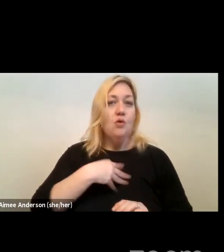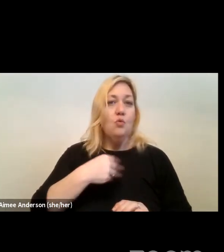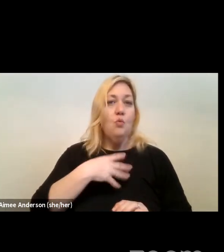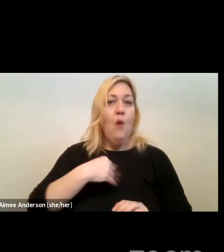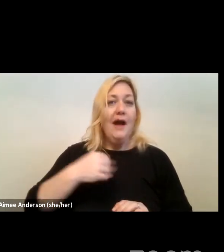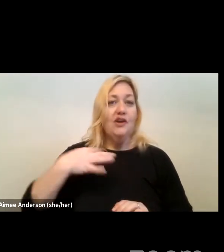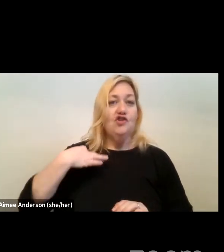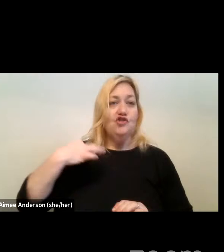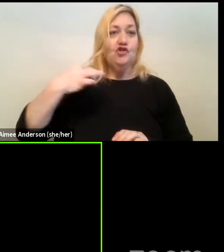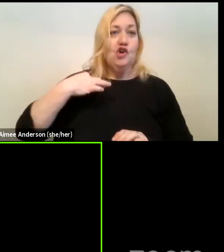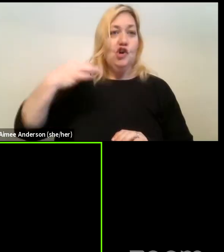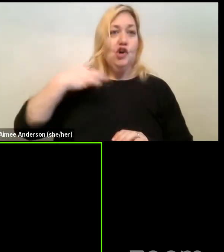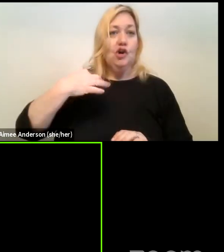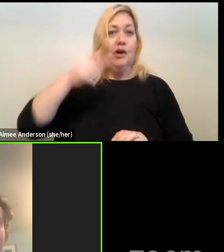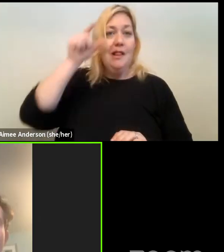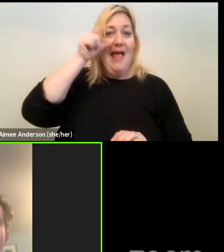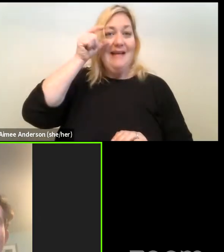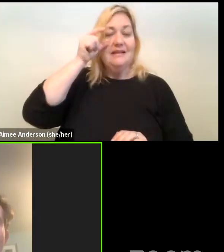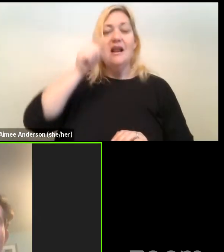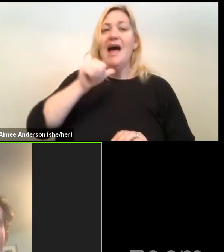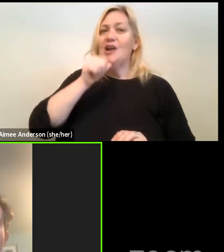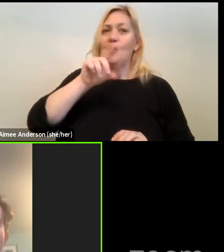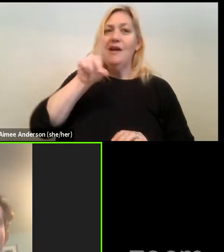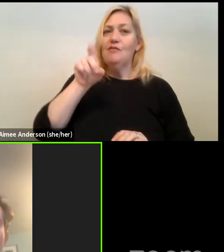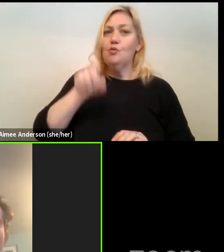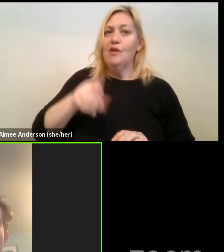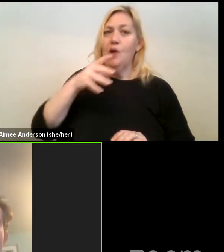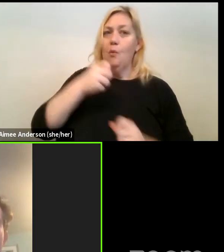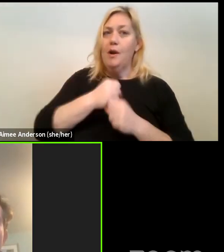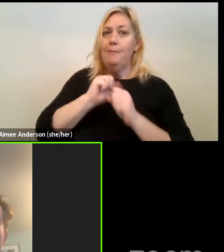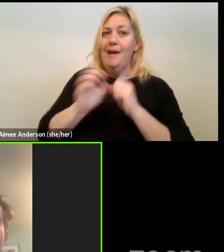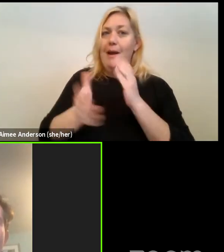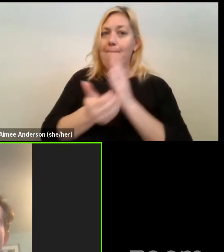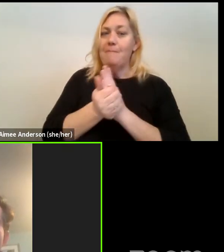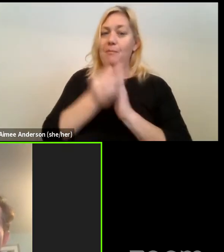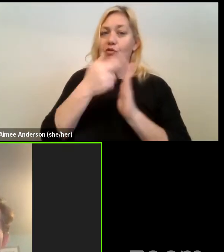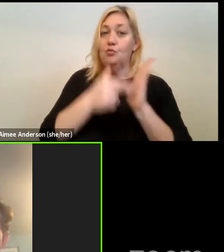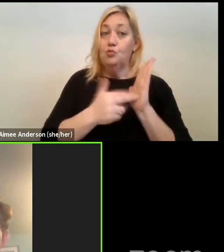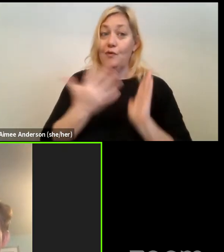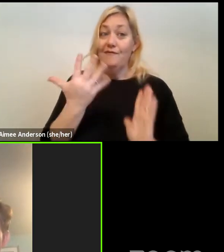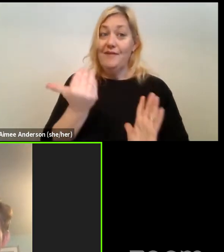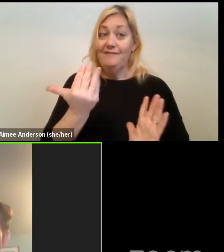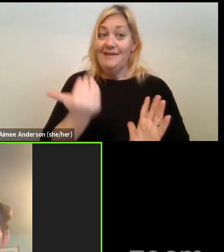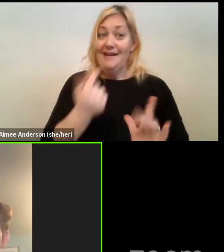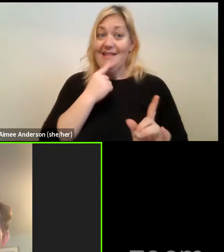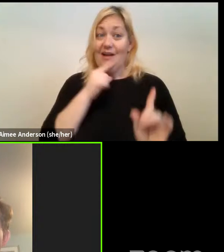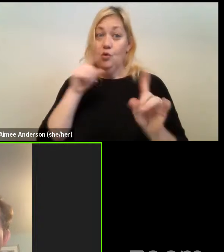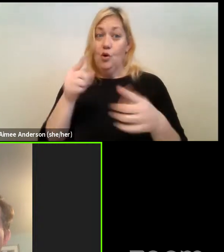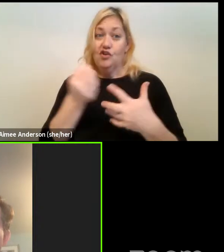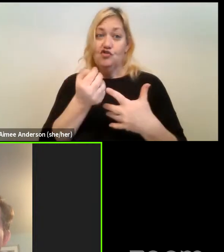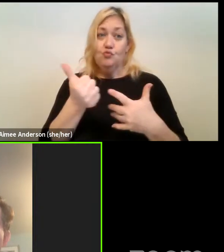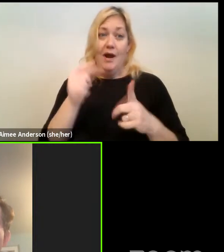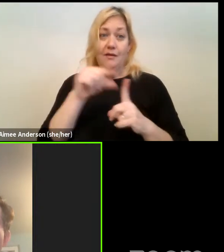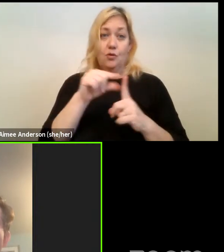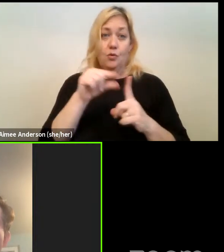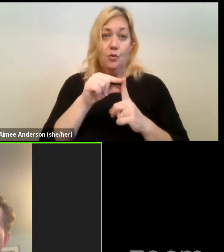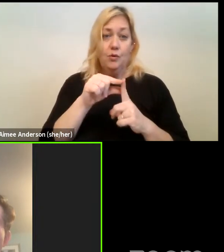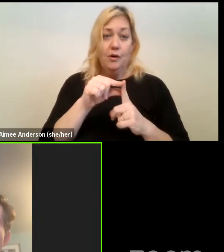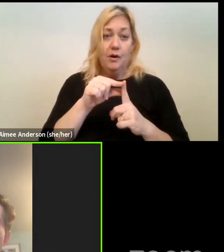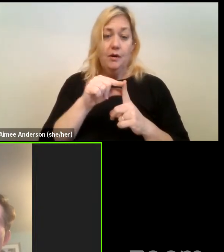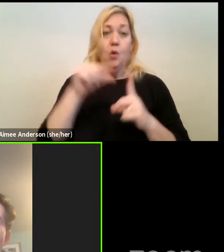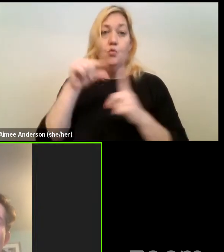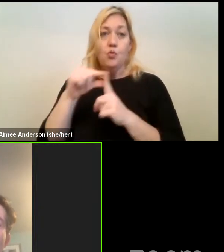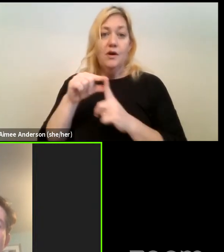Yes, I don't have a question. I'd like to make an amendment to Rule 15, if that is in order, to strike the words